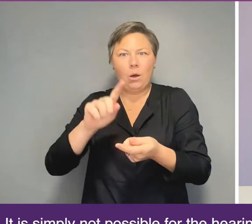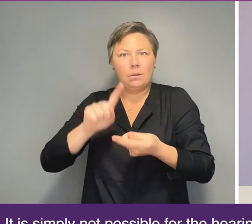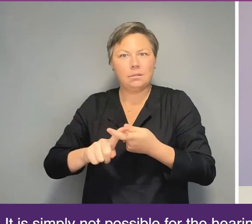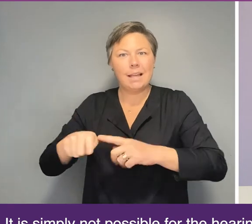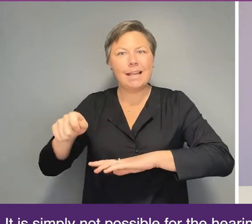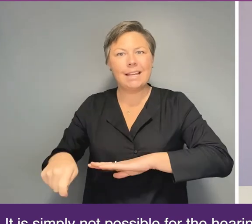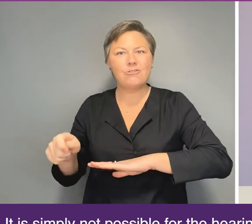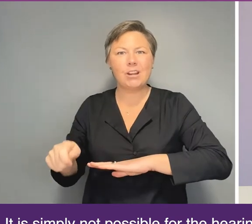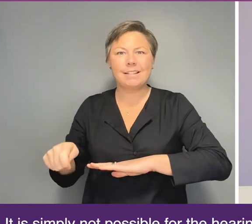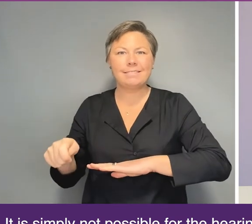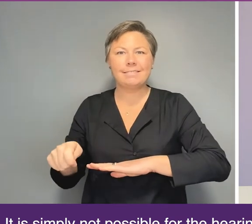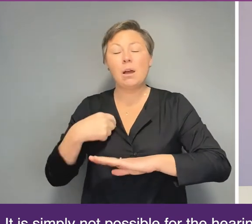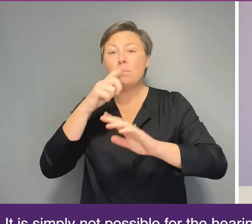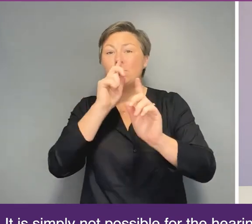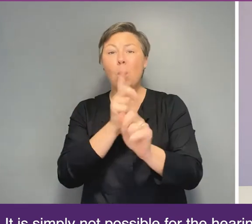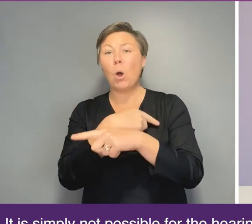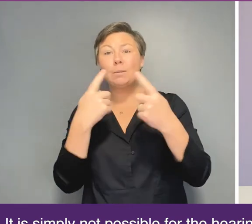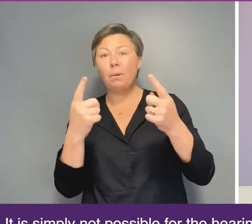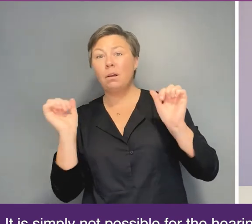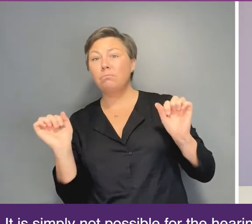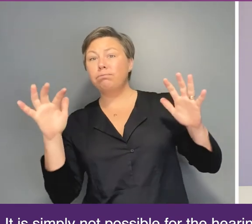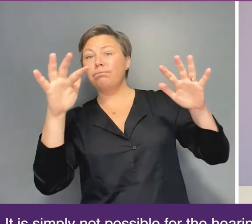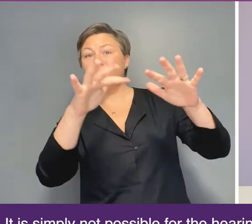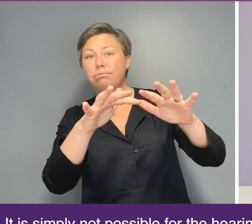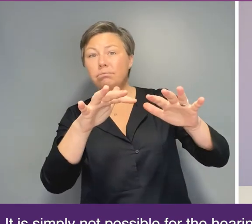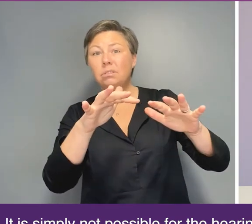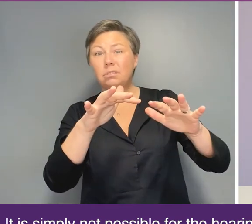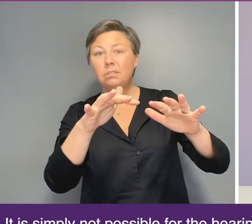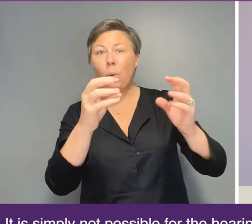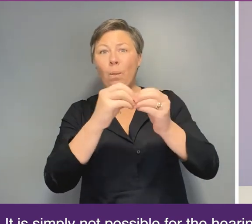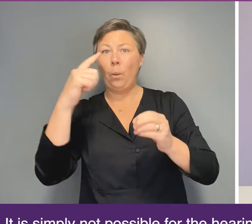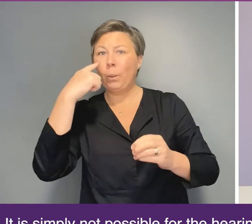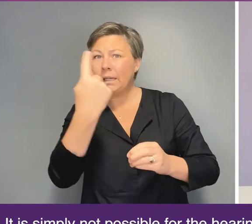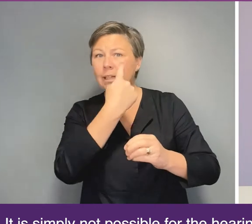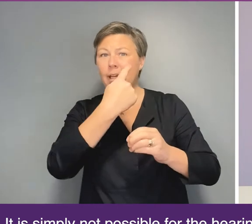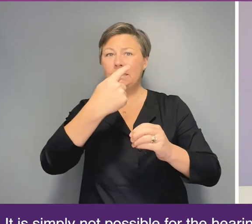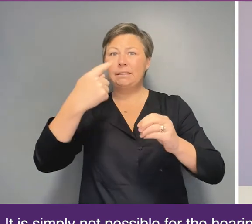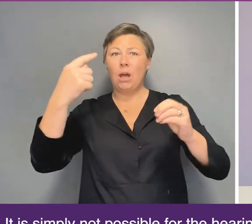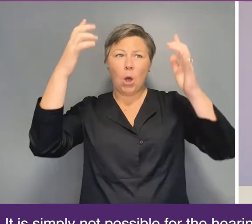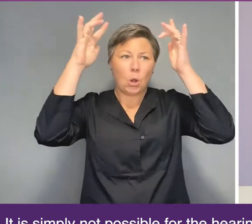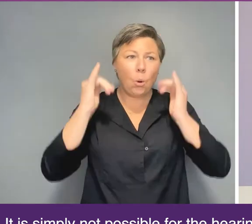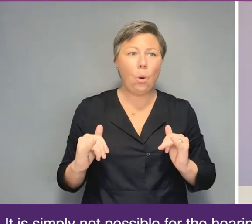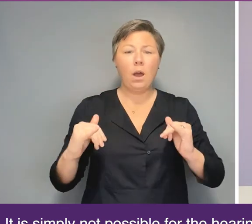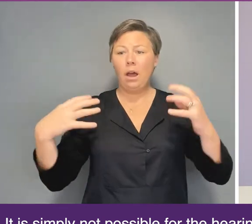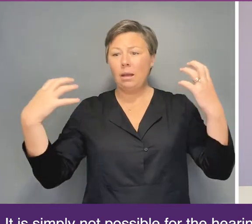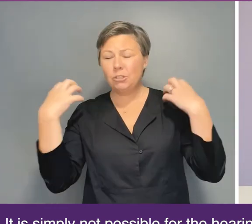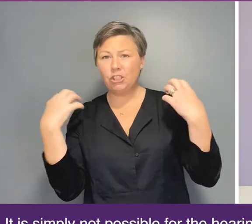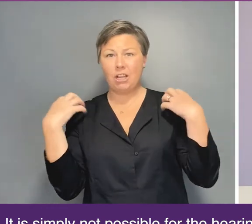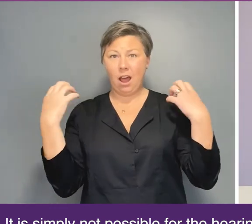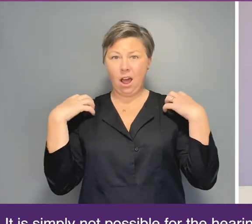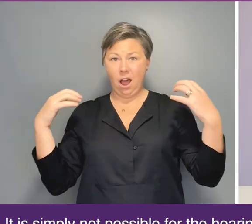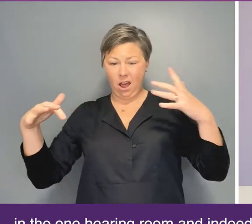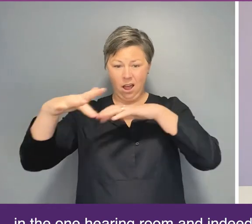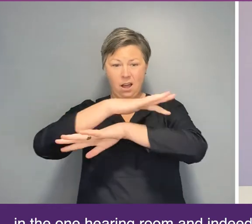is simply not possible for the hearing to be held with witnesses, lawyers and commissioners all gathered